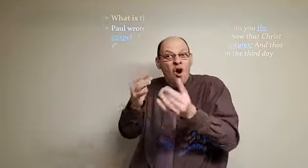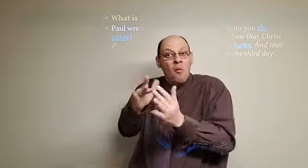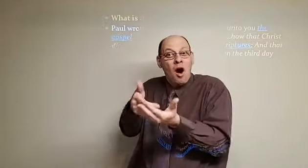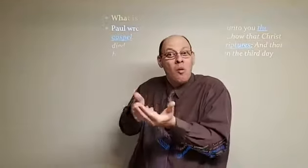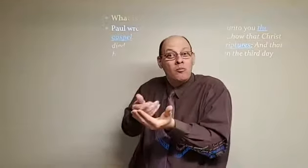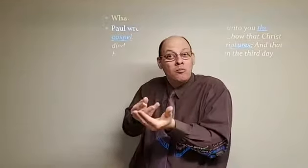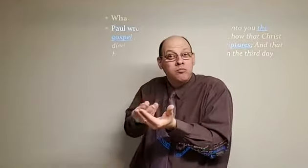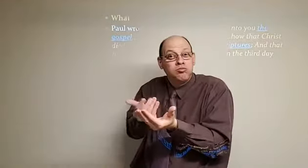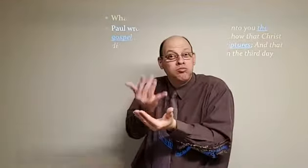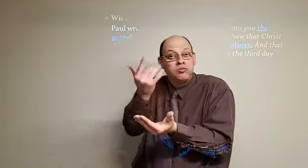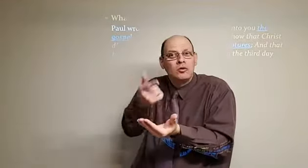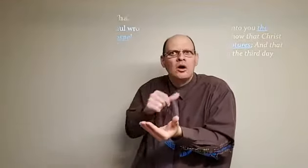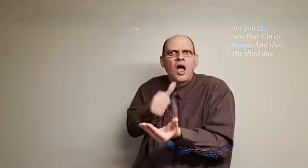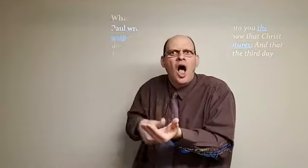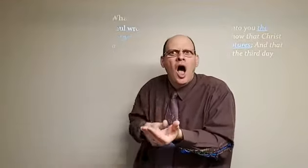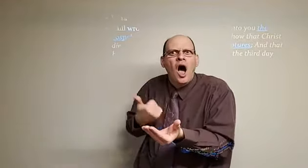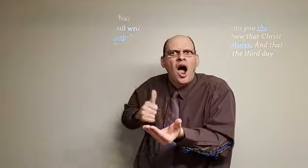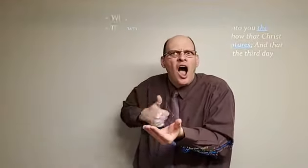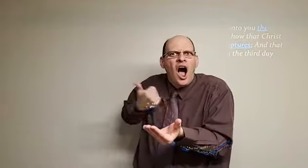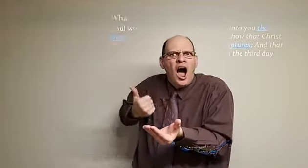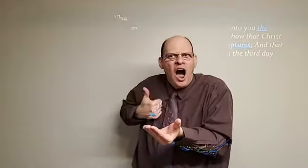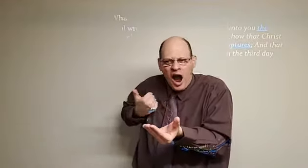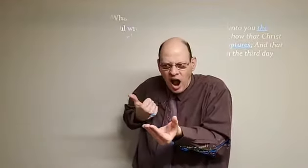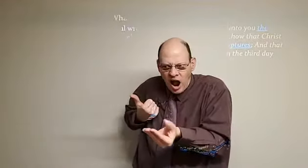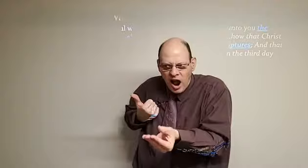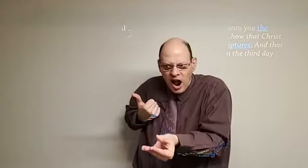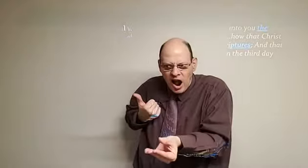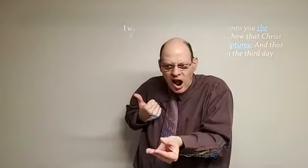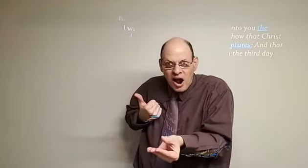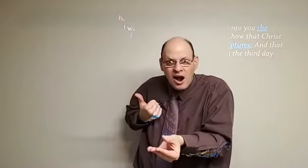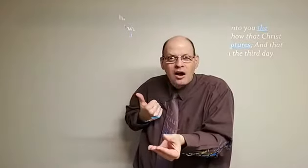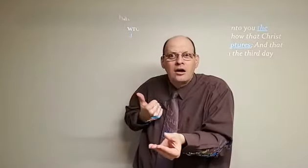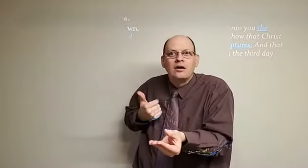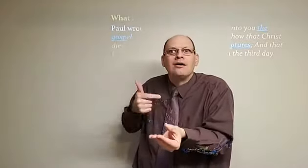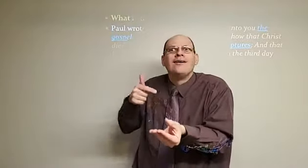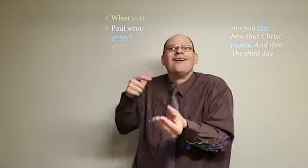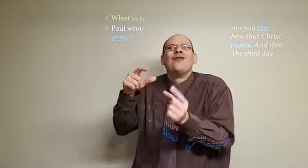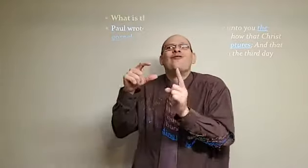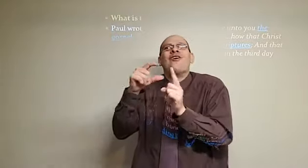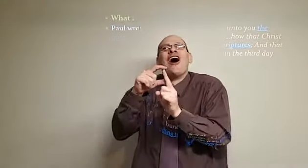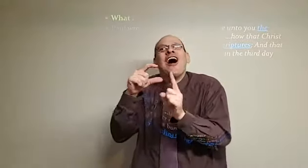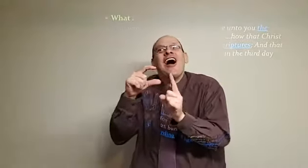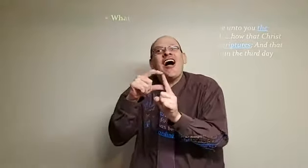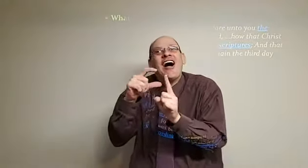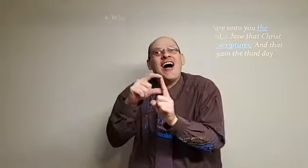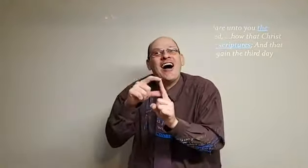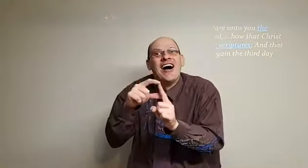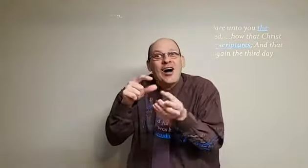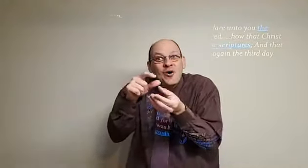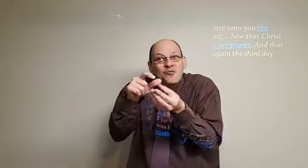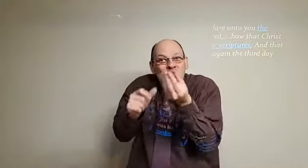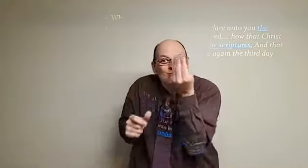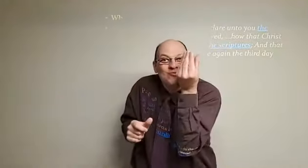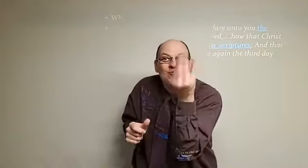how can a house be burned down and the bible still remain I'm telling you it's the word